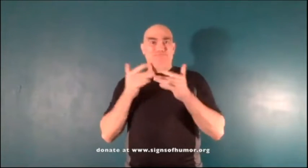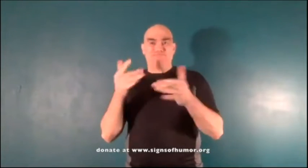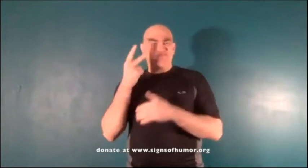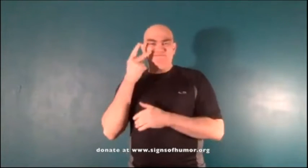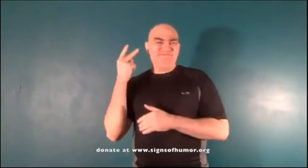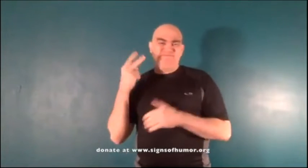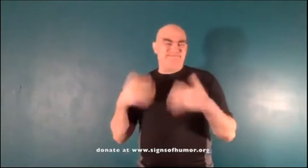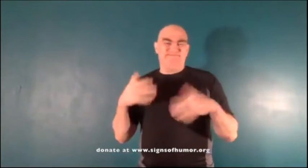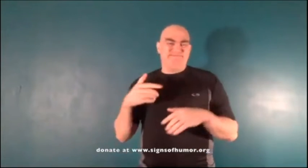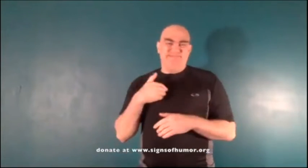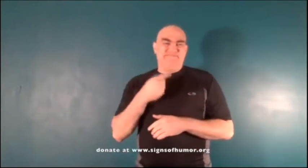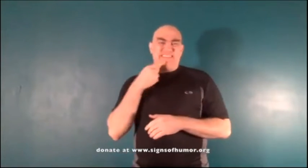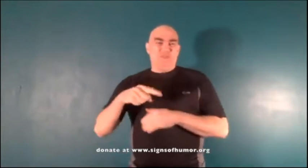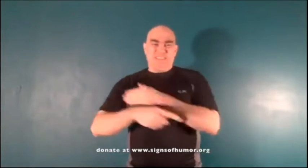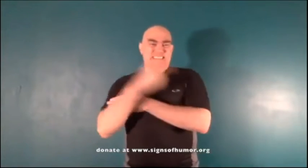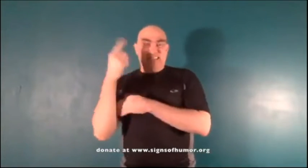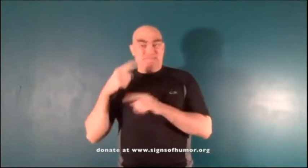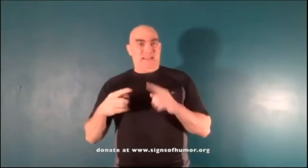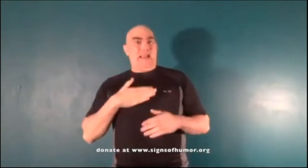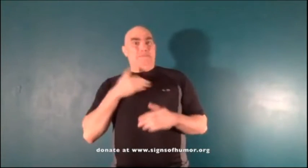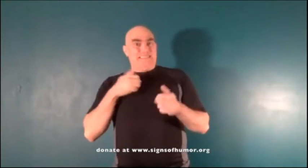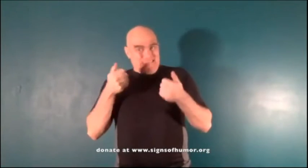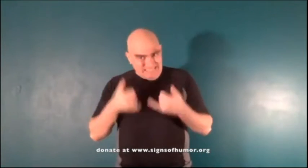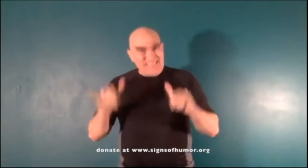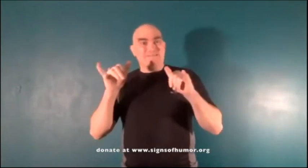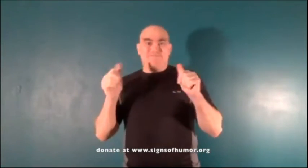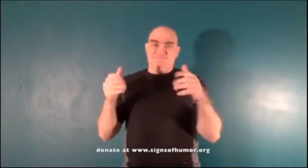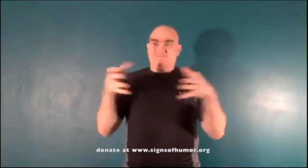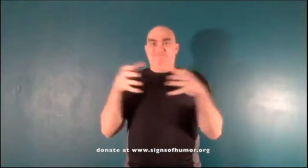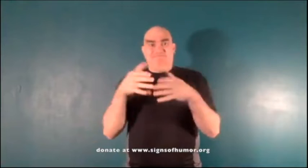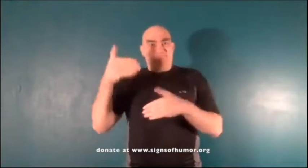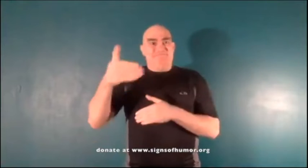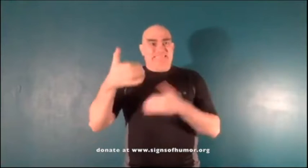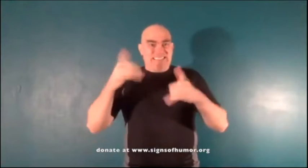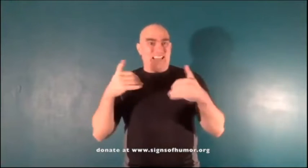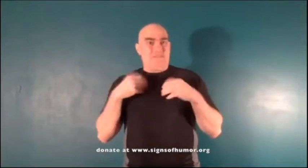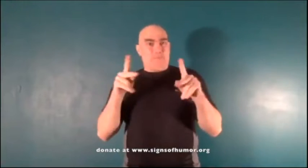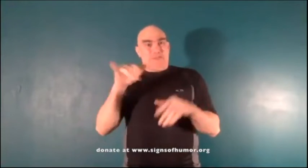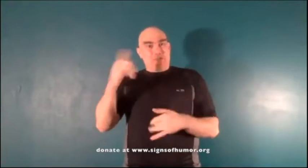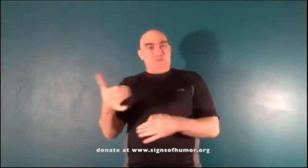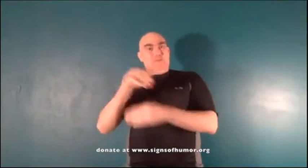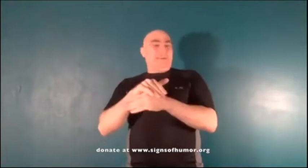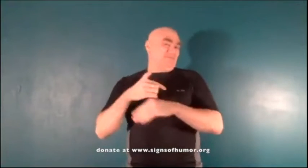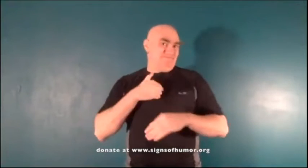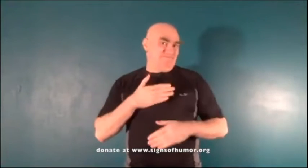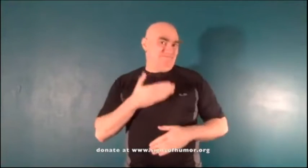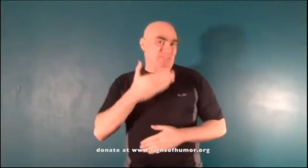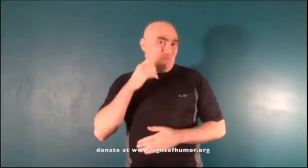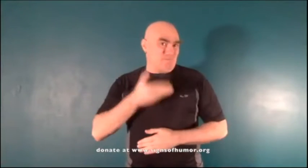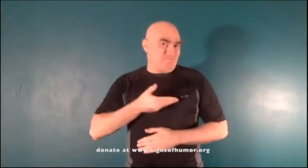Yeah, we started performing together in the memories. And I'm glad that we're still getting together. We still have these opportunities like